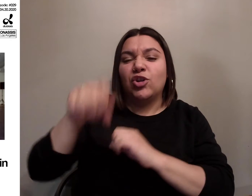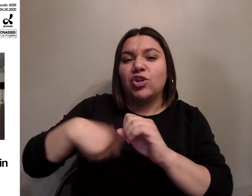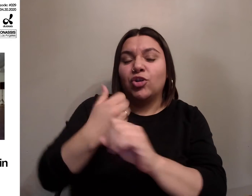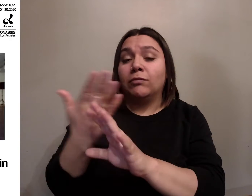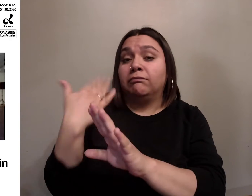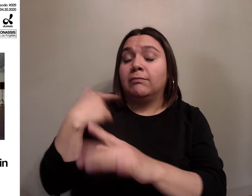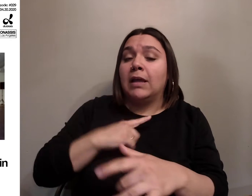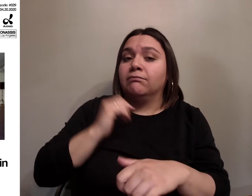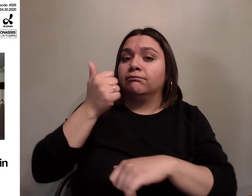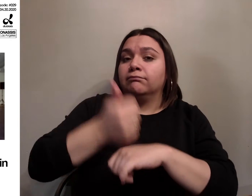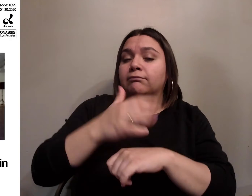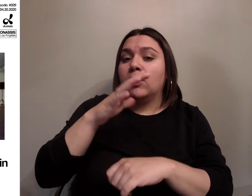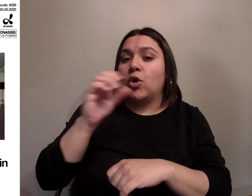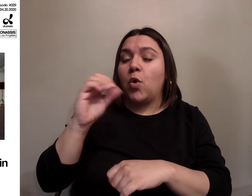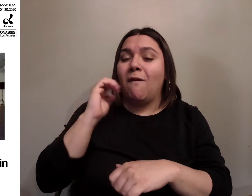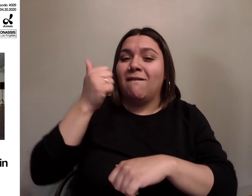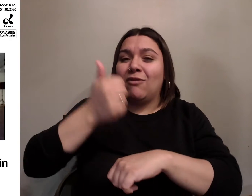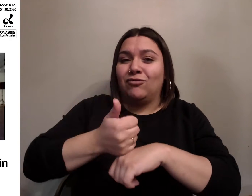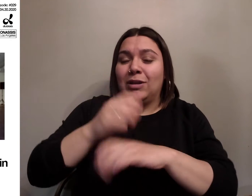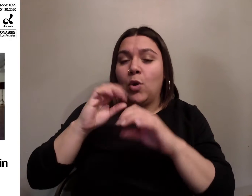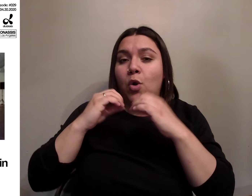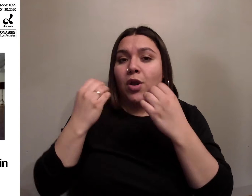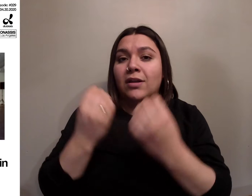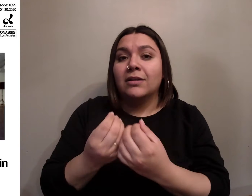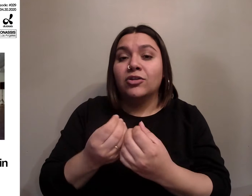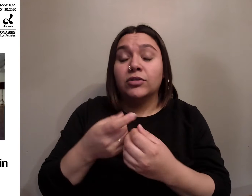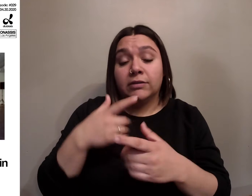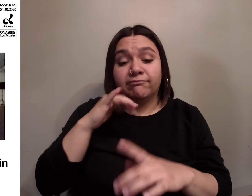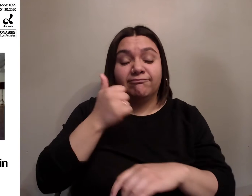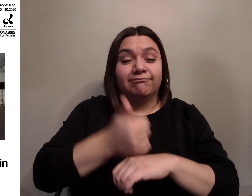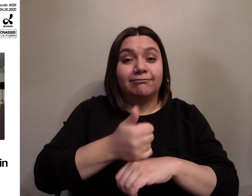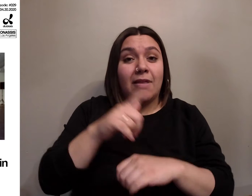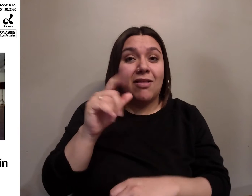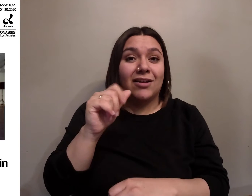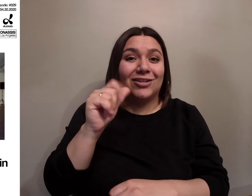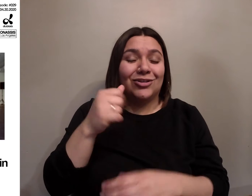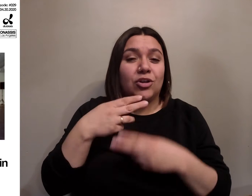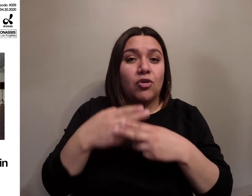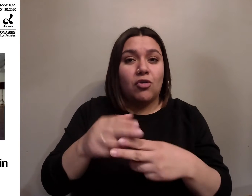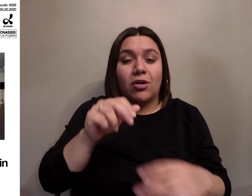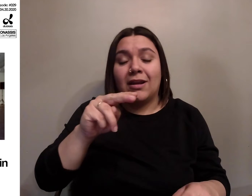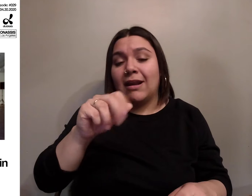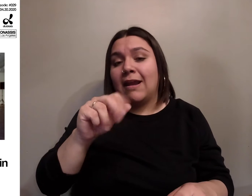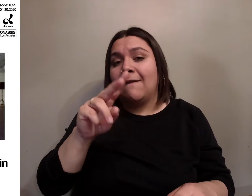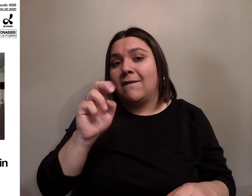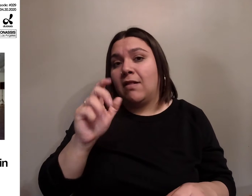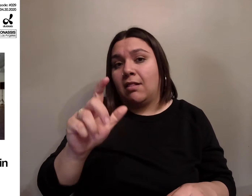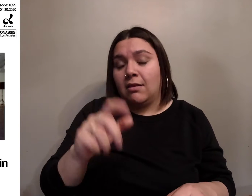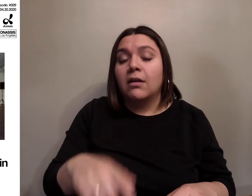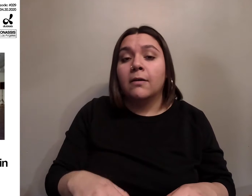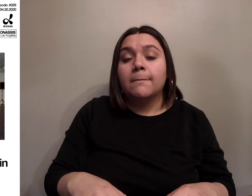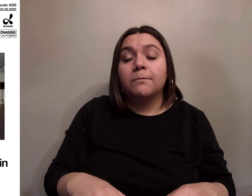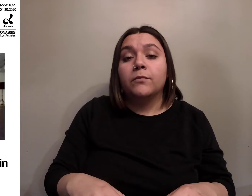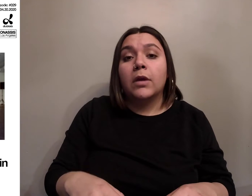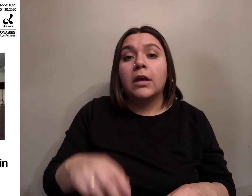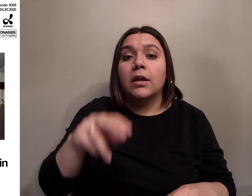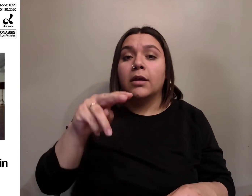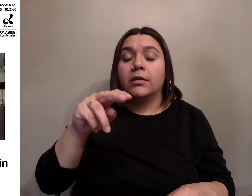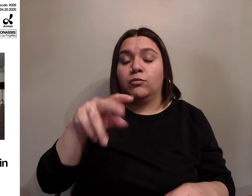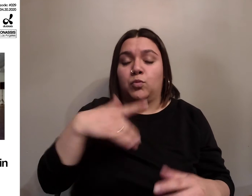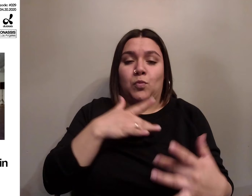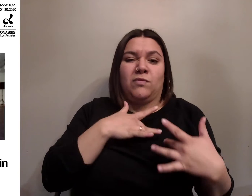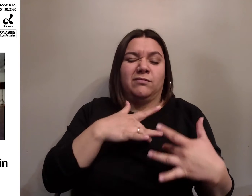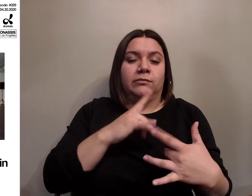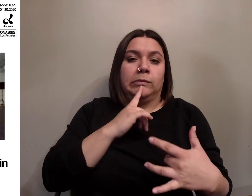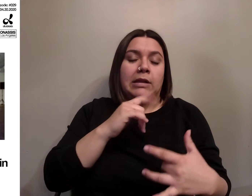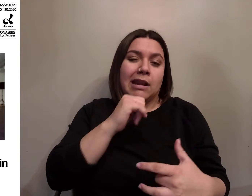I co-founded an organization that's based in Los Angeles. It's called Naval. And we are essentially a